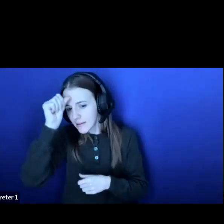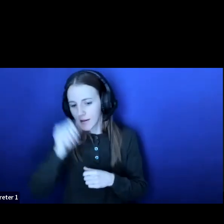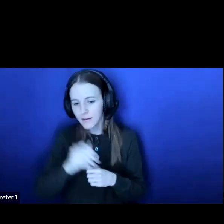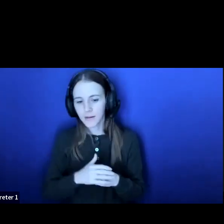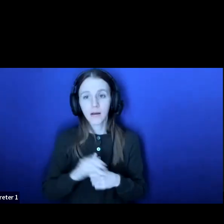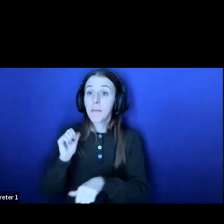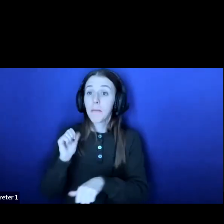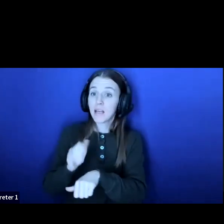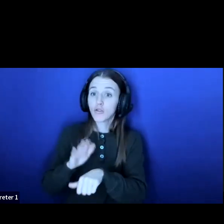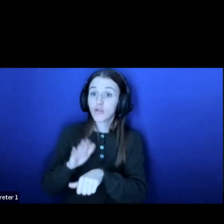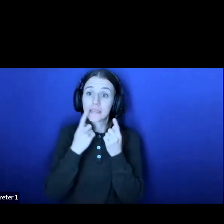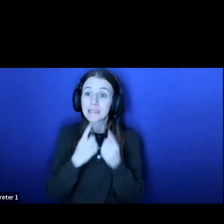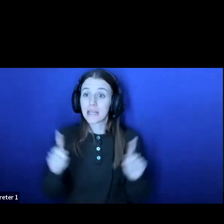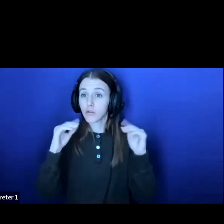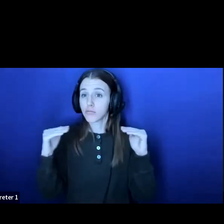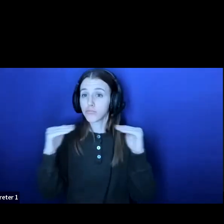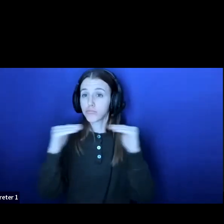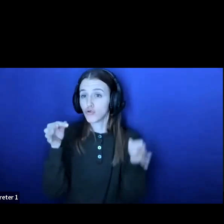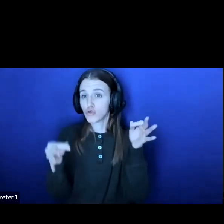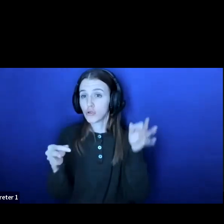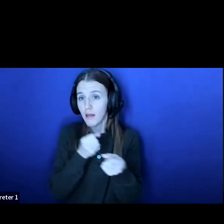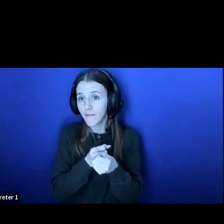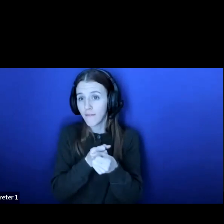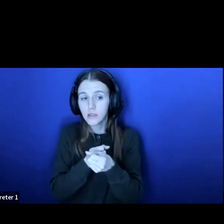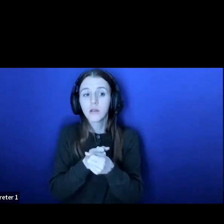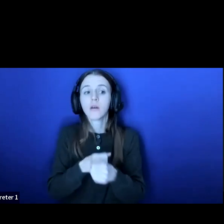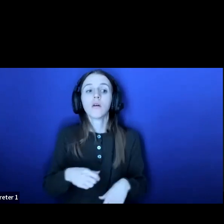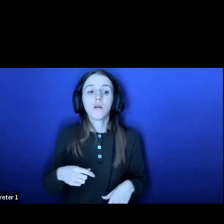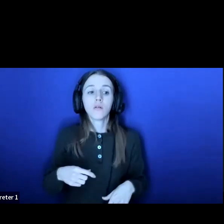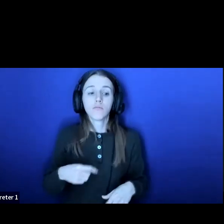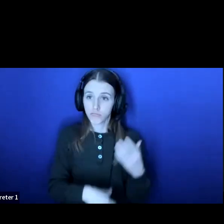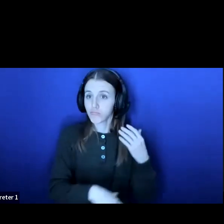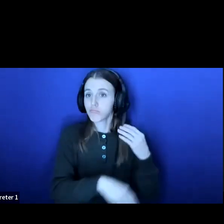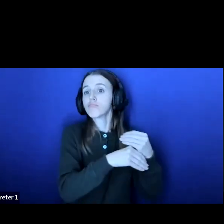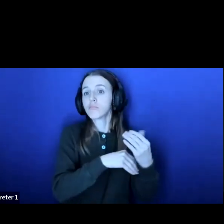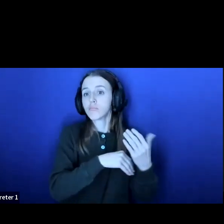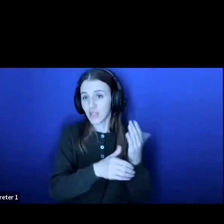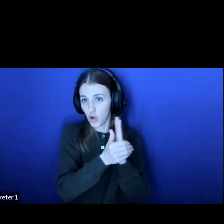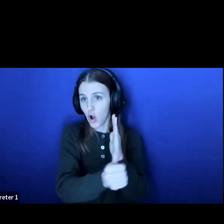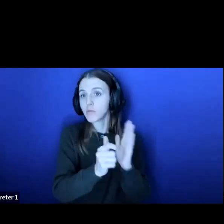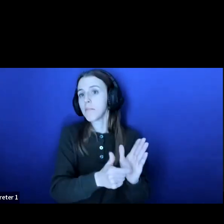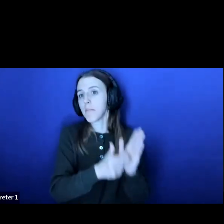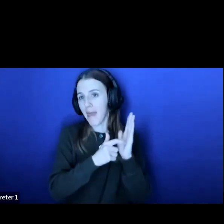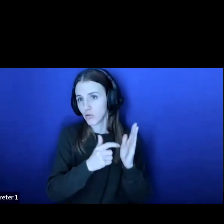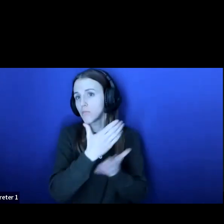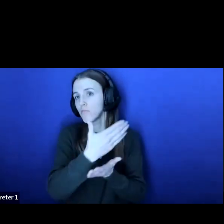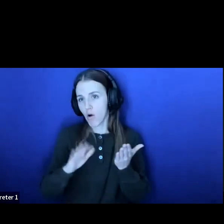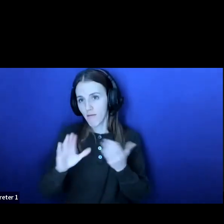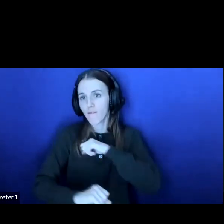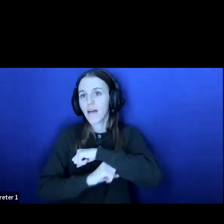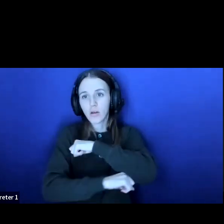advocacy, 8 of these disability competency were included as a mandatory component in the foundation course in